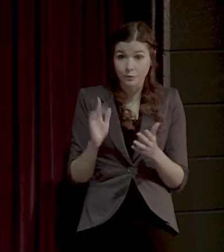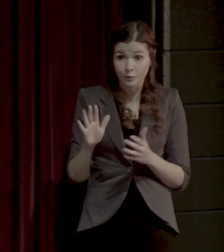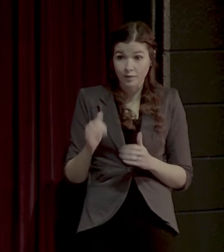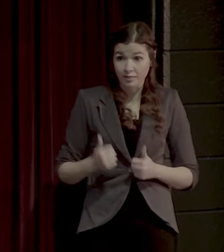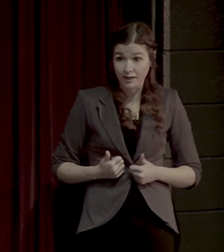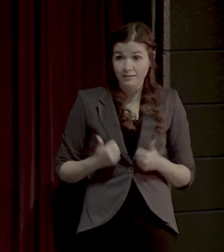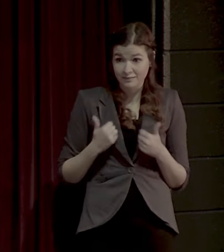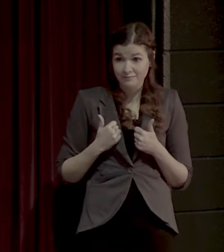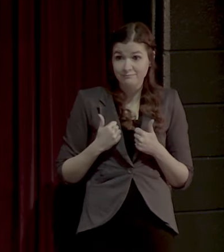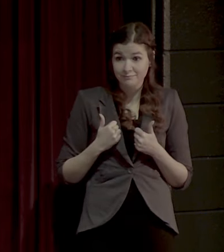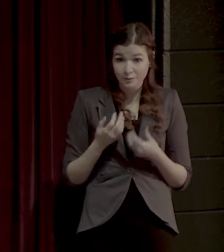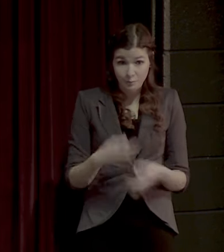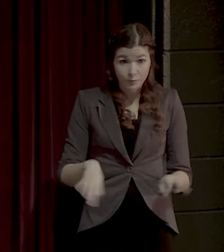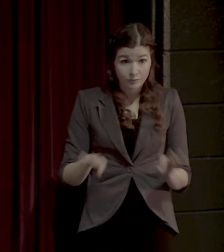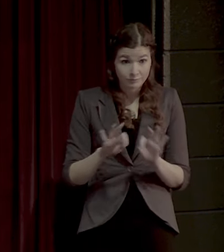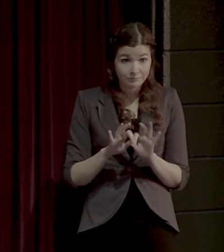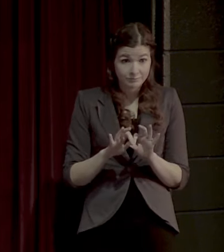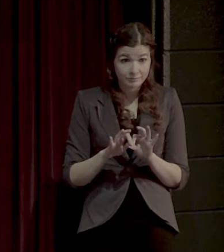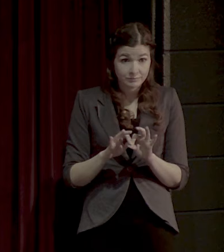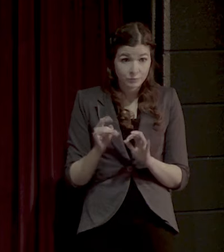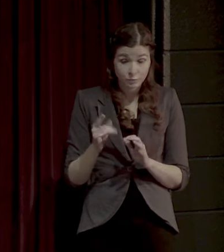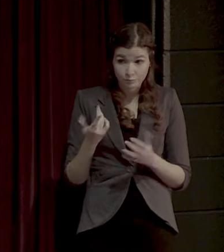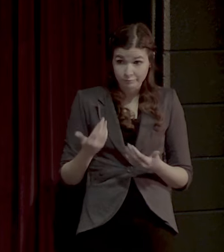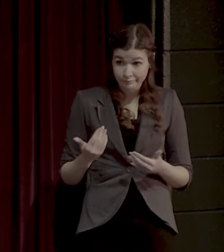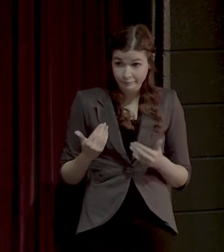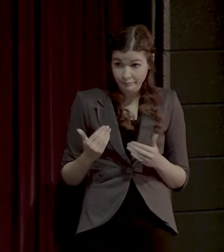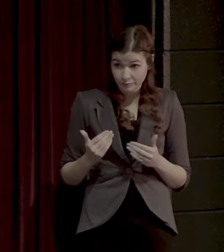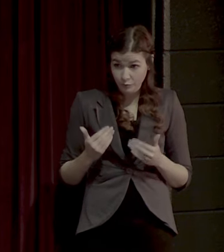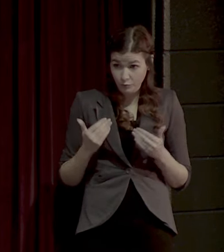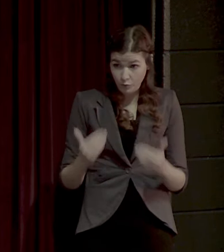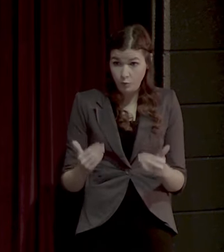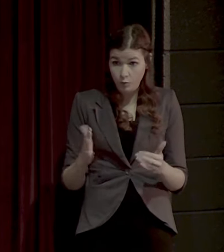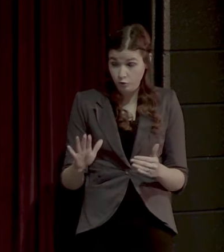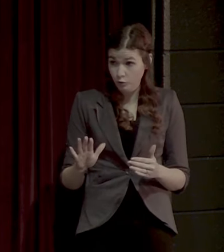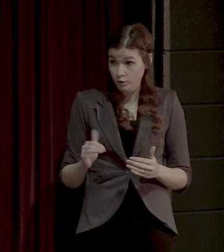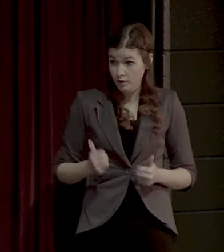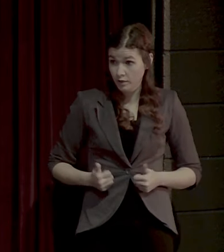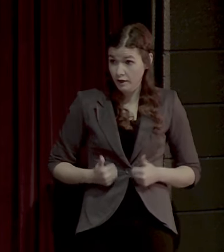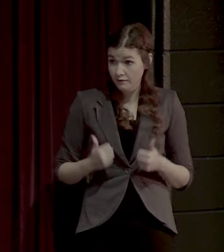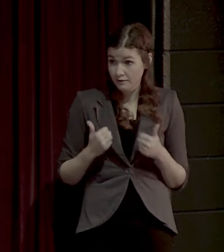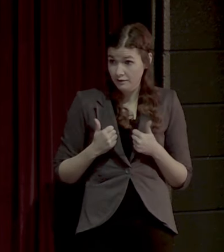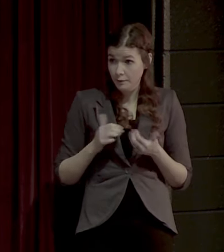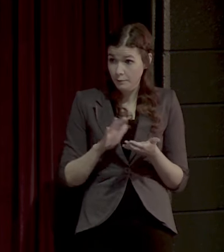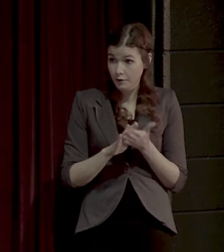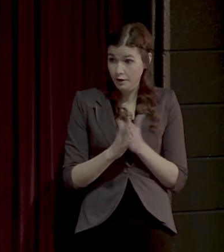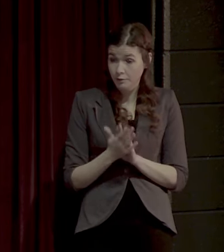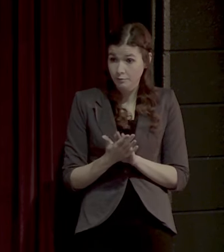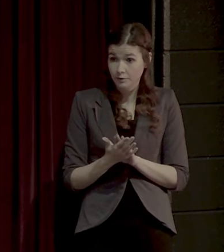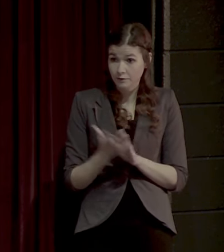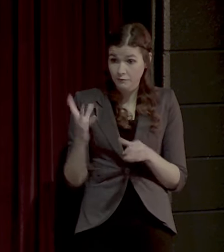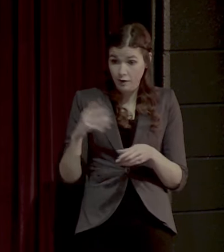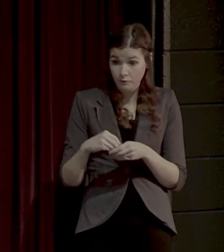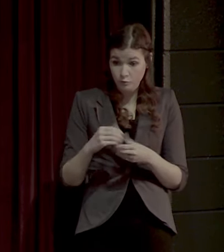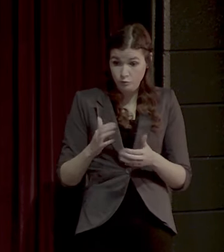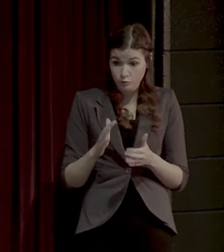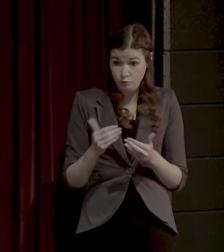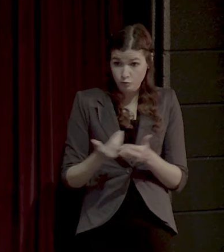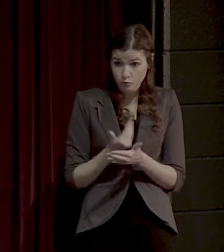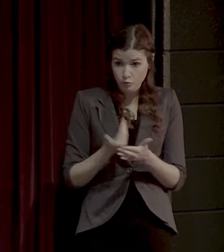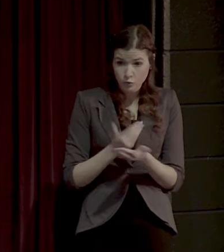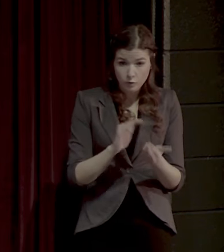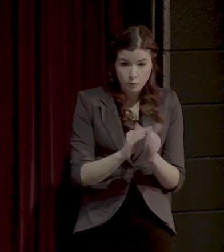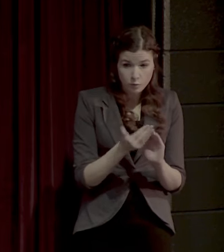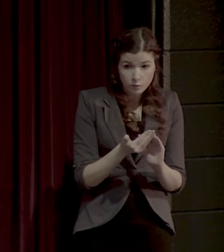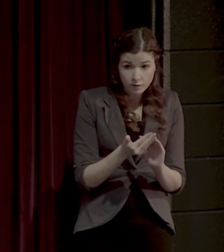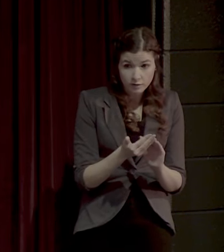step. As you move forward in your lives, as you become part of new communities and thrive